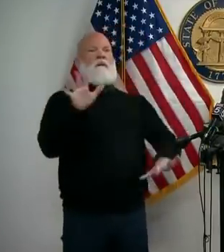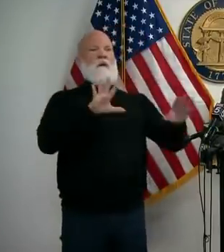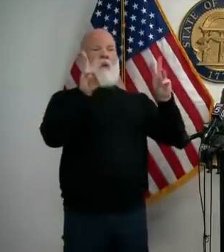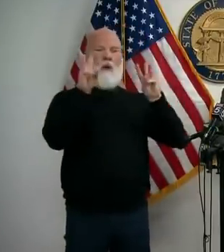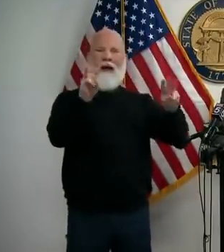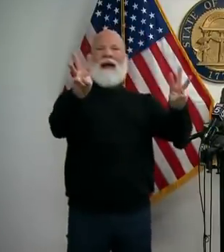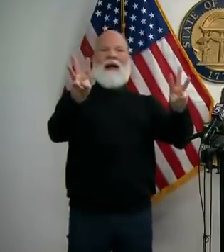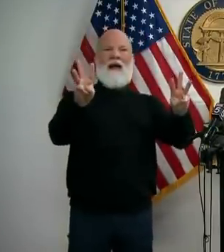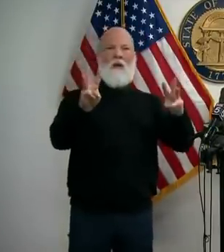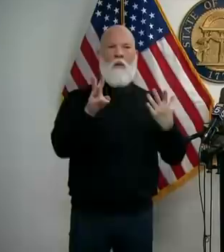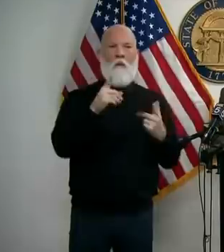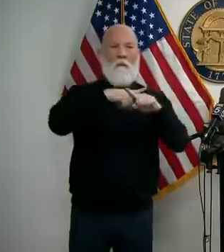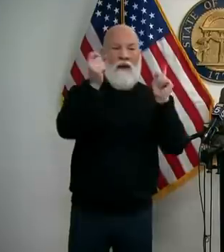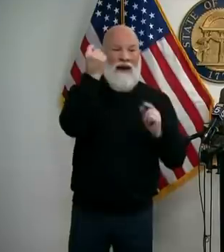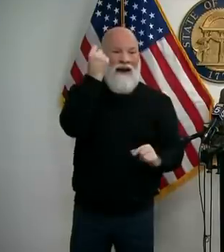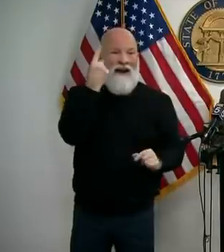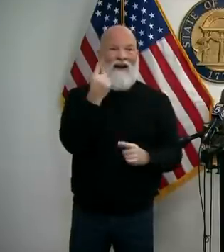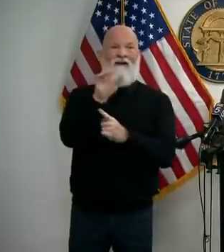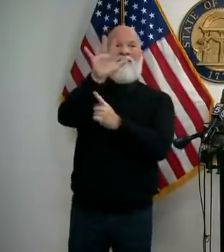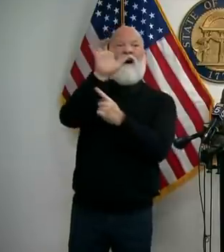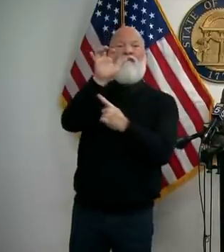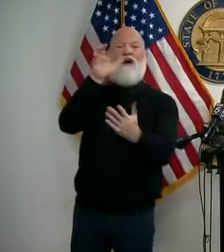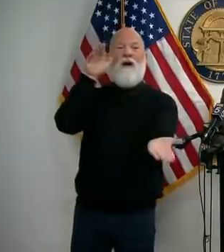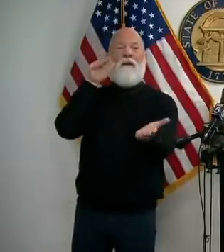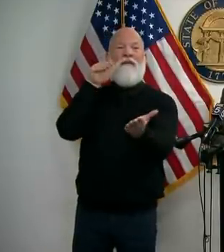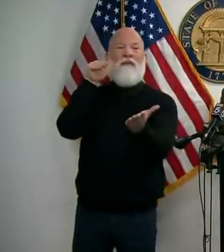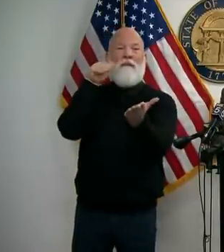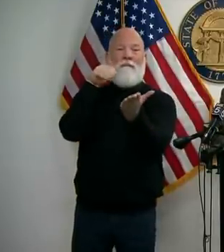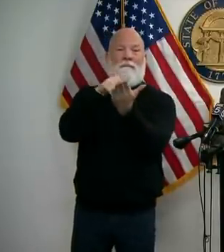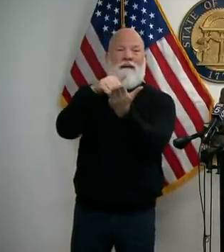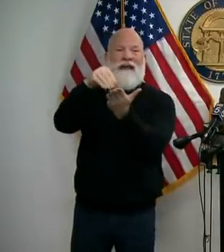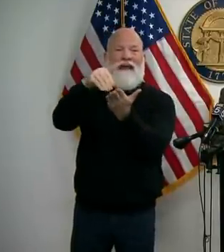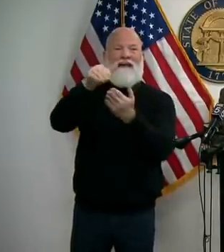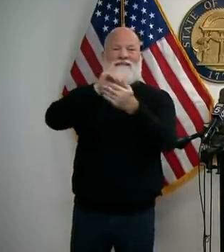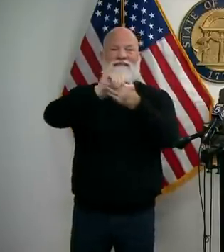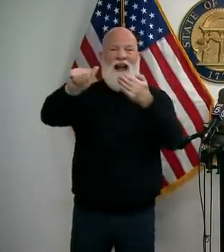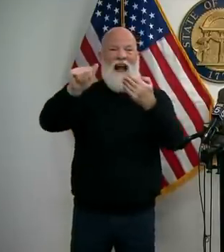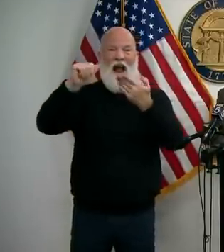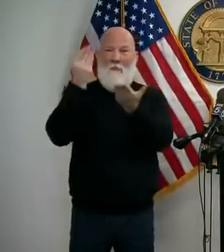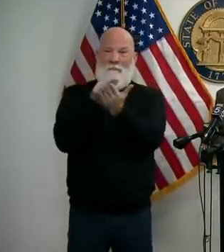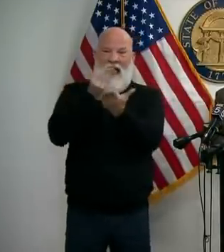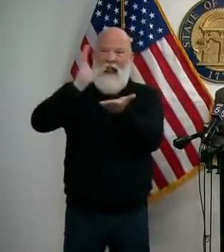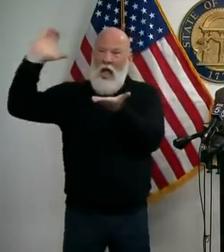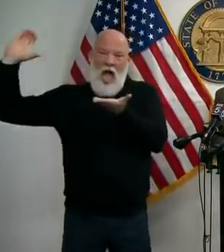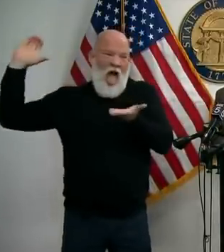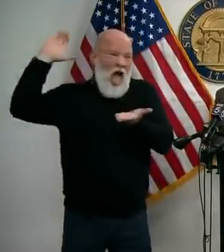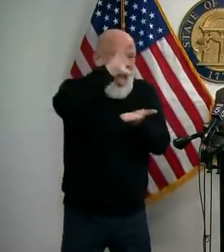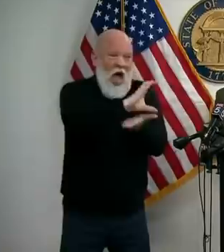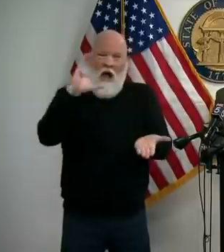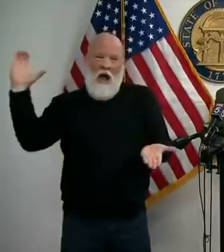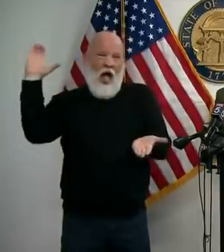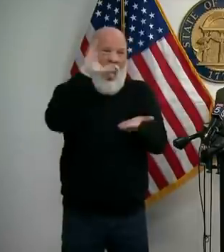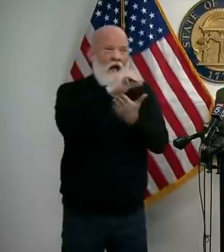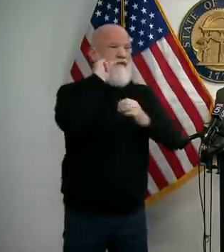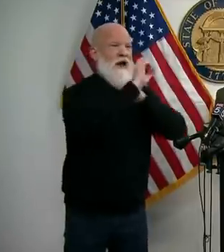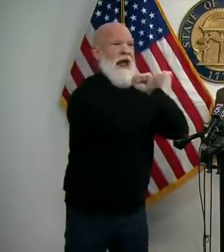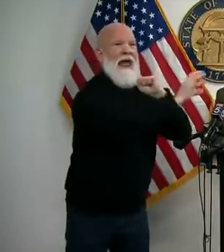$500 million of money from out of state, you can get people to turn out. So that's the other thing that's a little bit different than most runoffs.